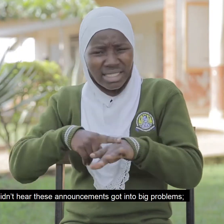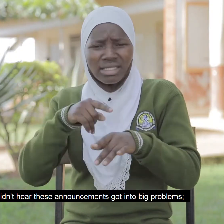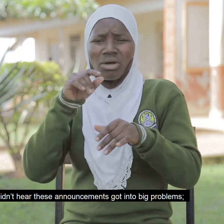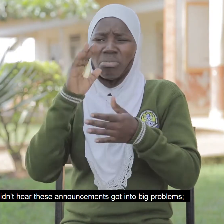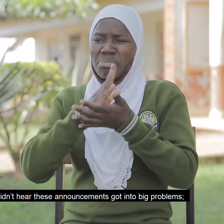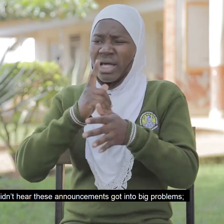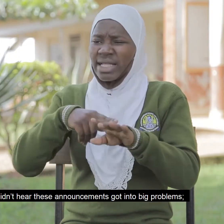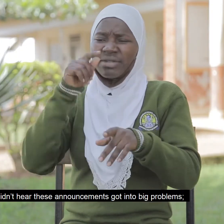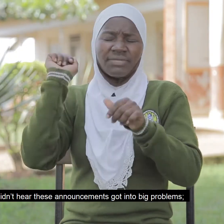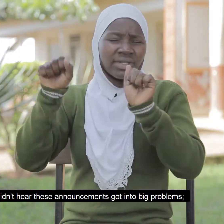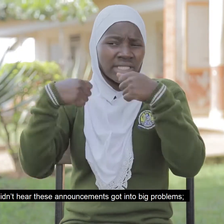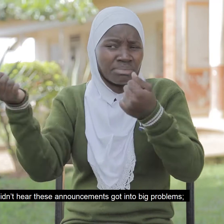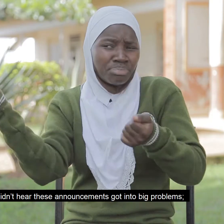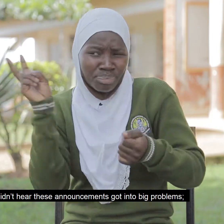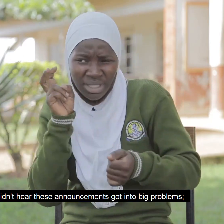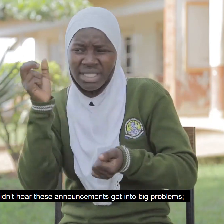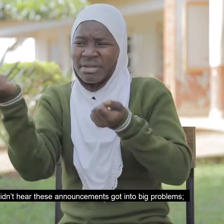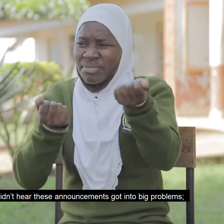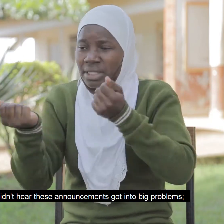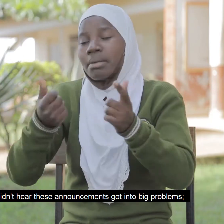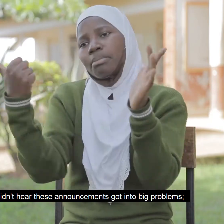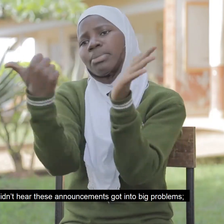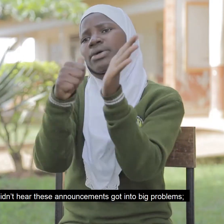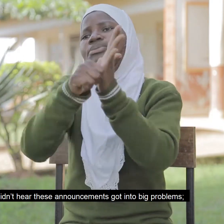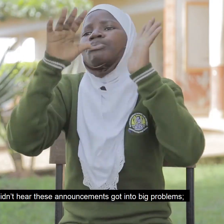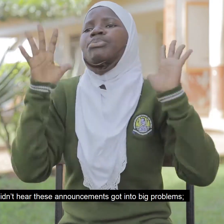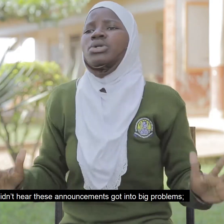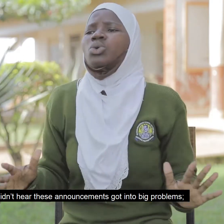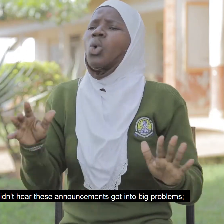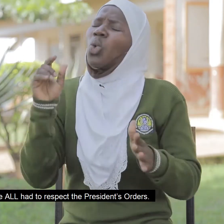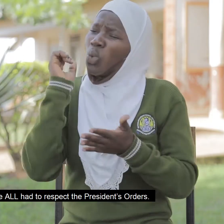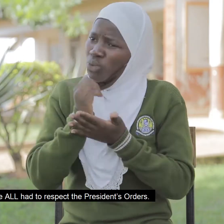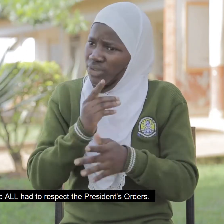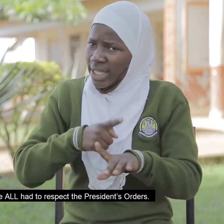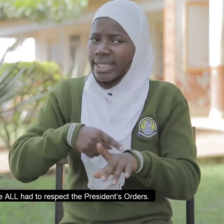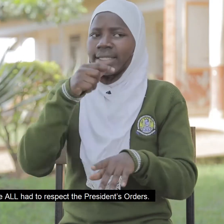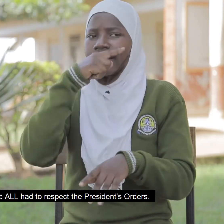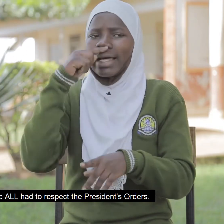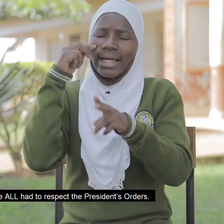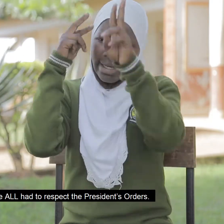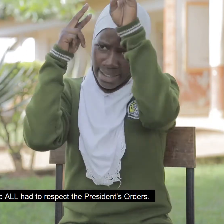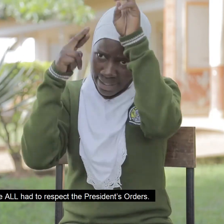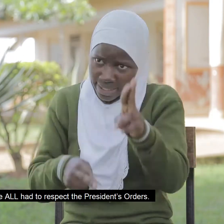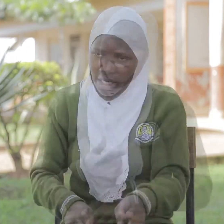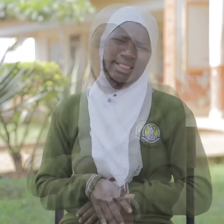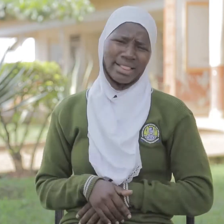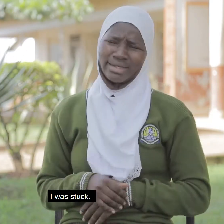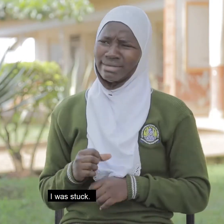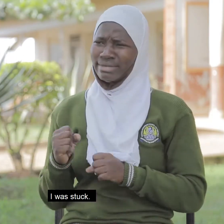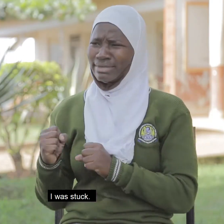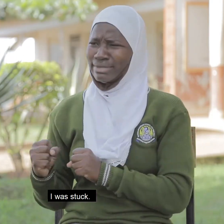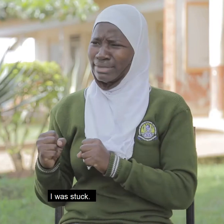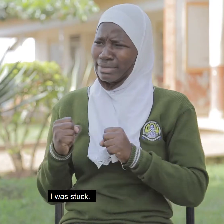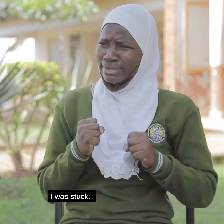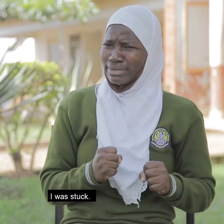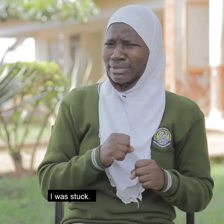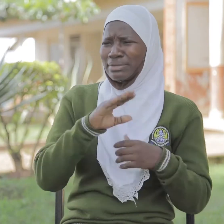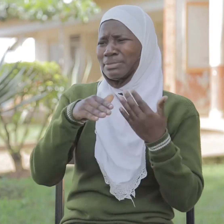hear these announcements got into big problems. We all had to respect the president's order. I was stuck.